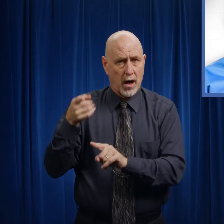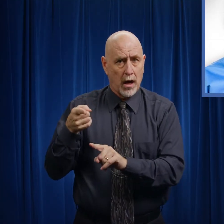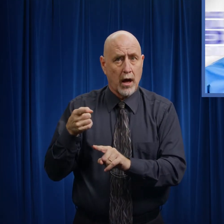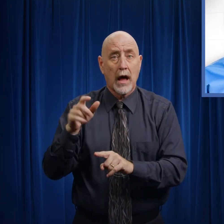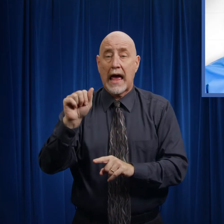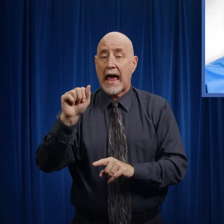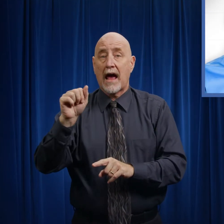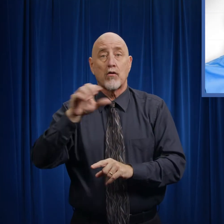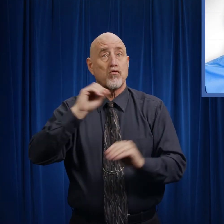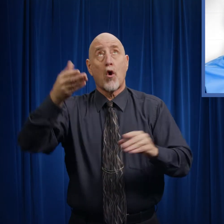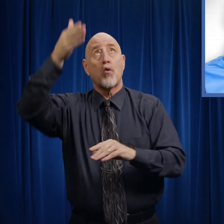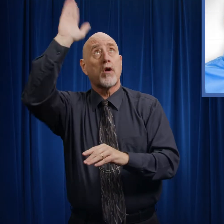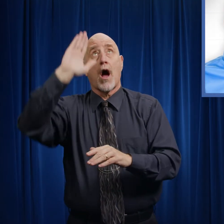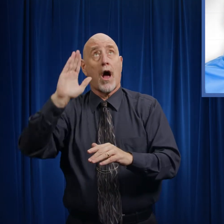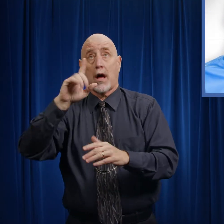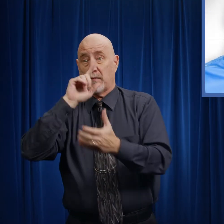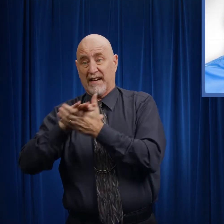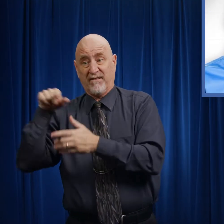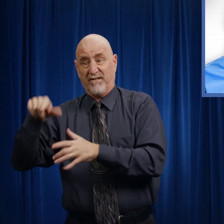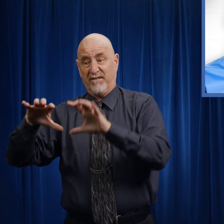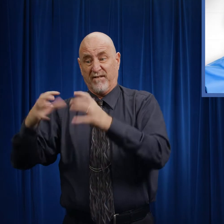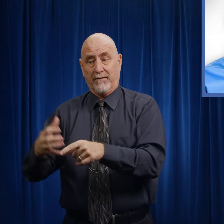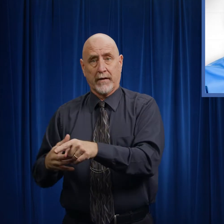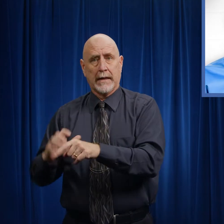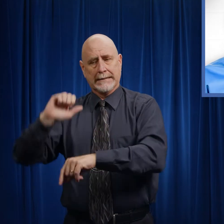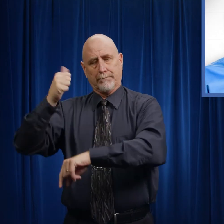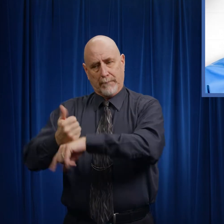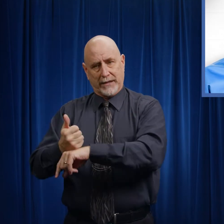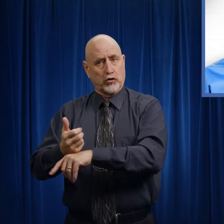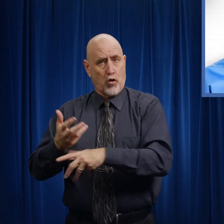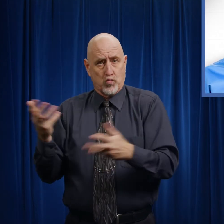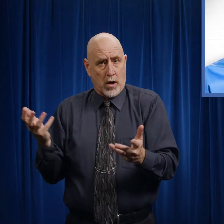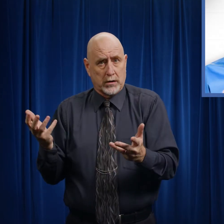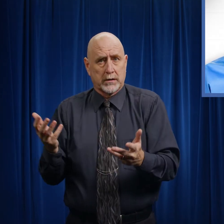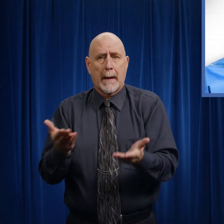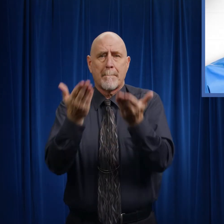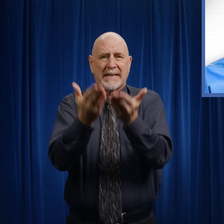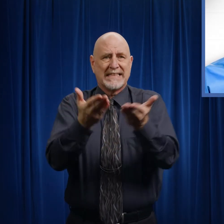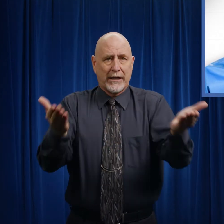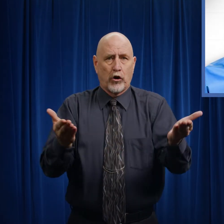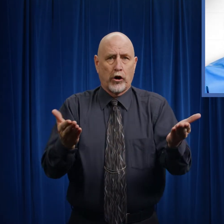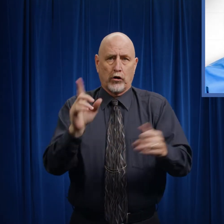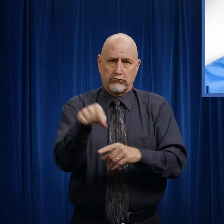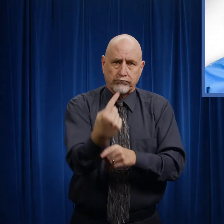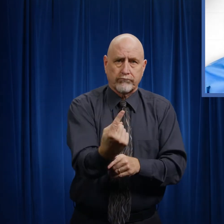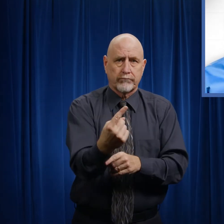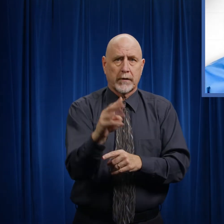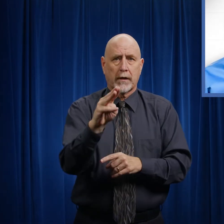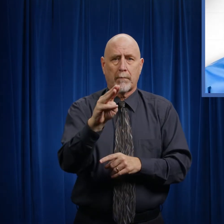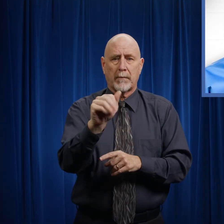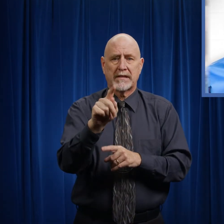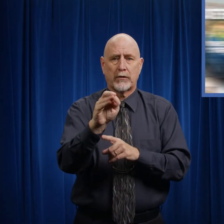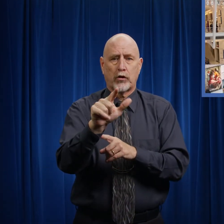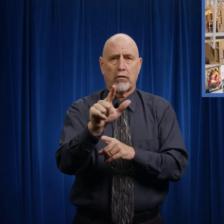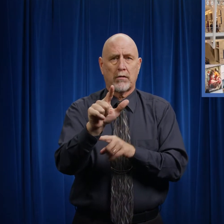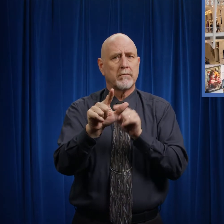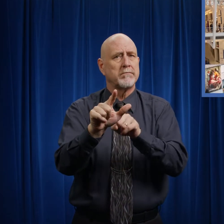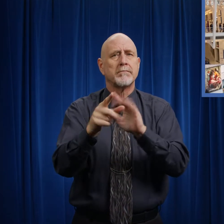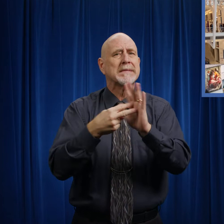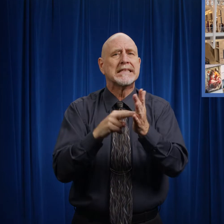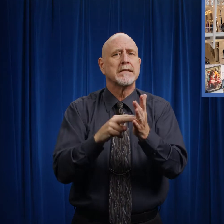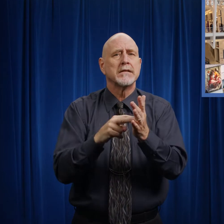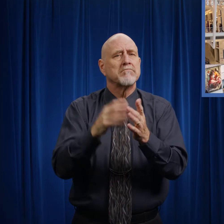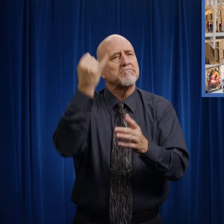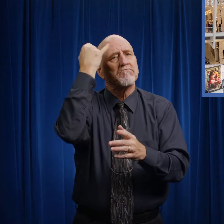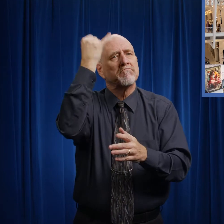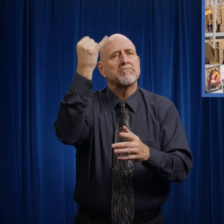why. Because atheism is founded on the belief system of materialism. Materialism